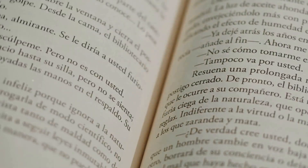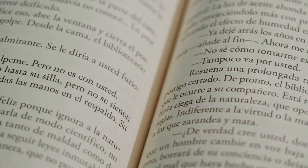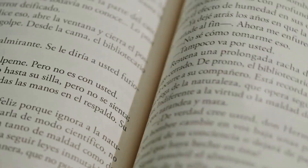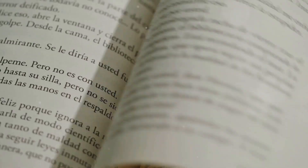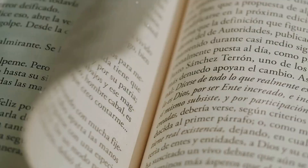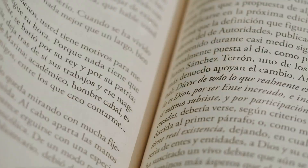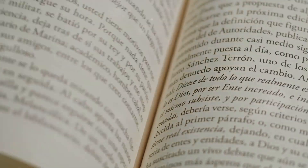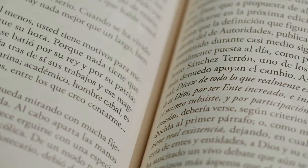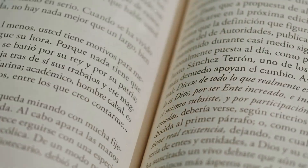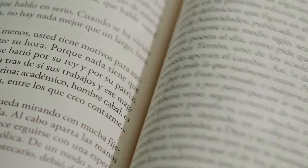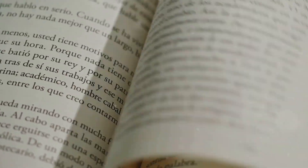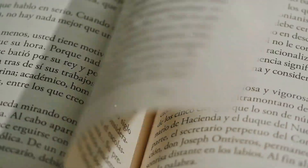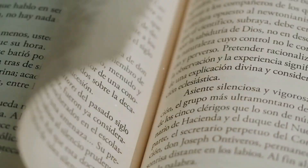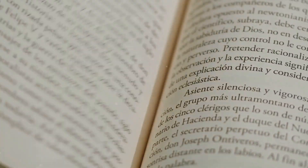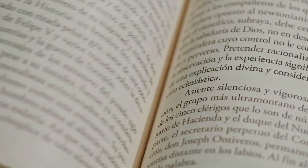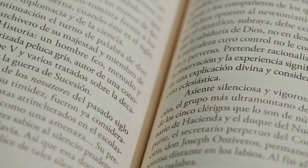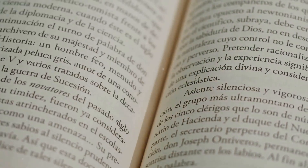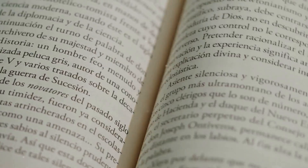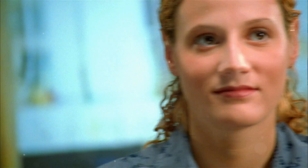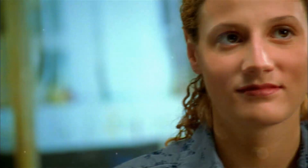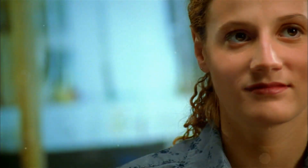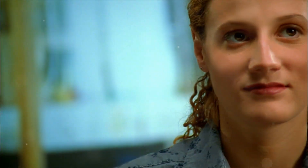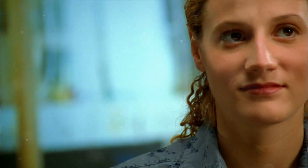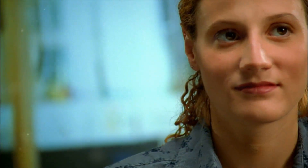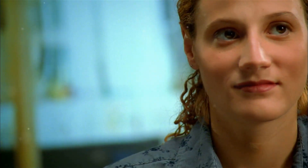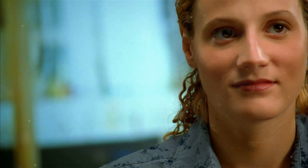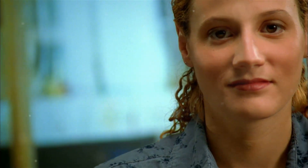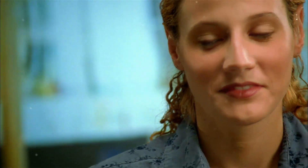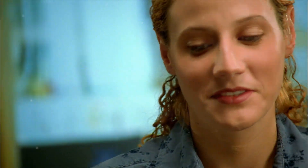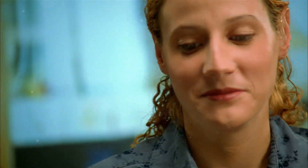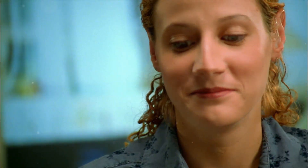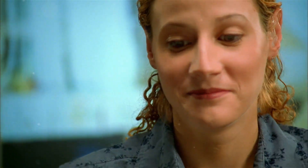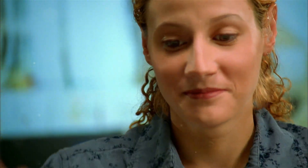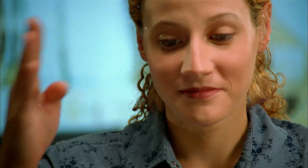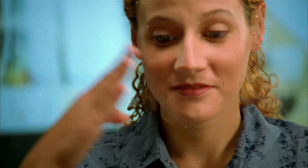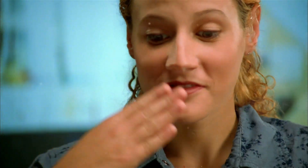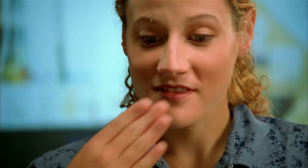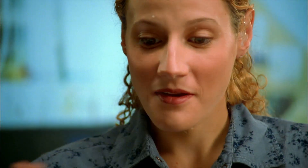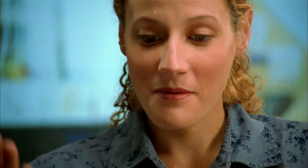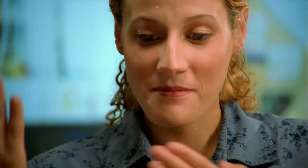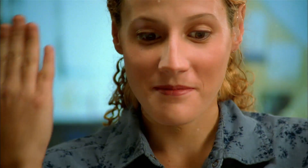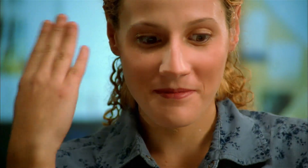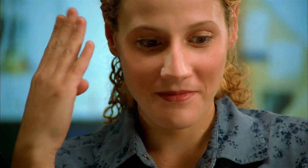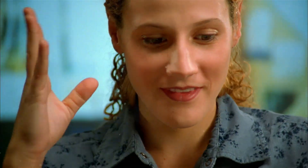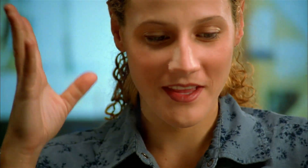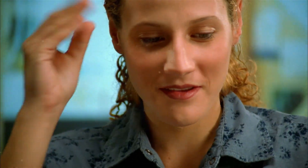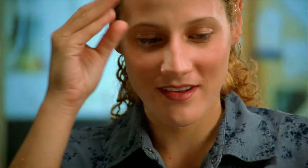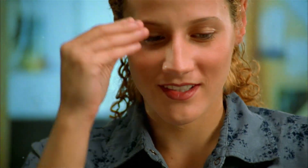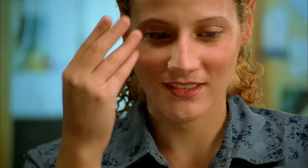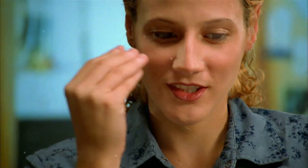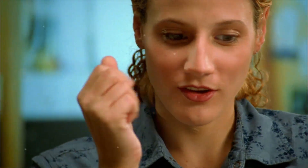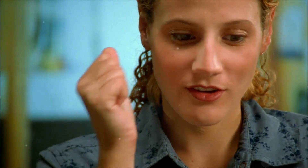this approach doesn't capture the full meaning. You would miss the nuances and true meaning behind the words, leading to confusion and